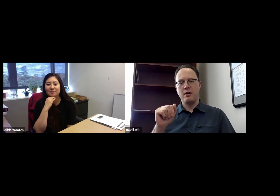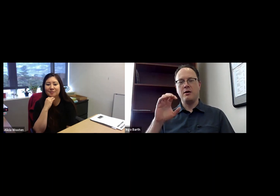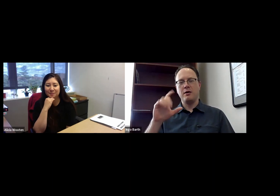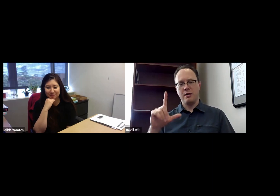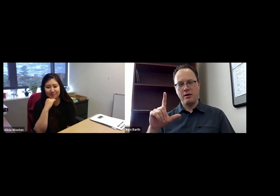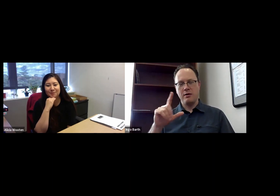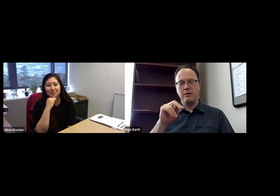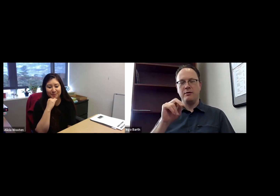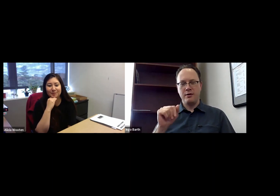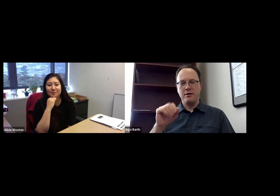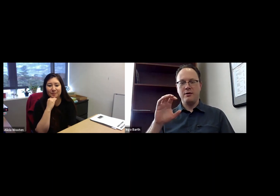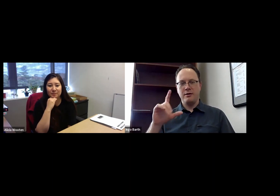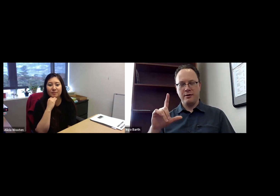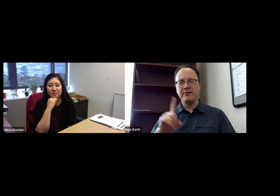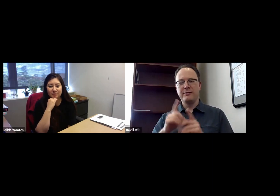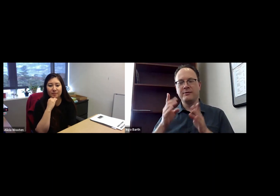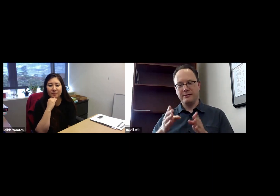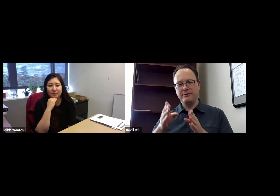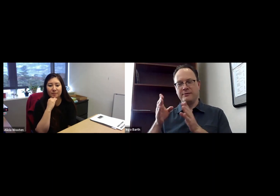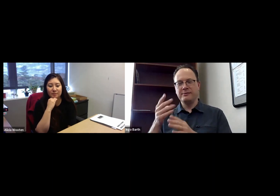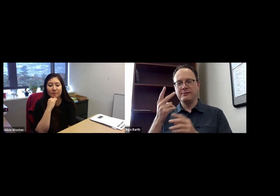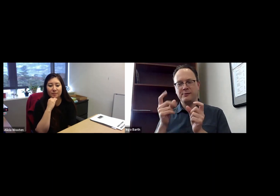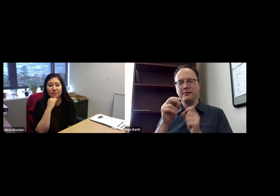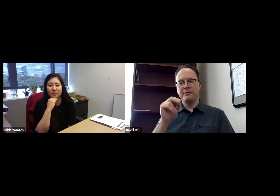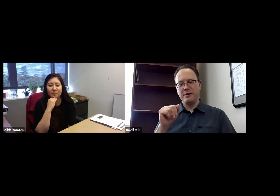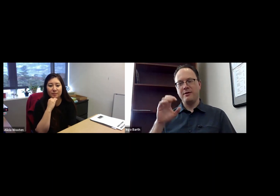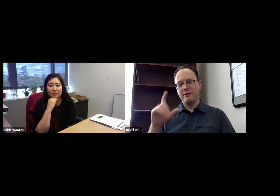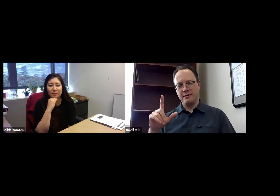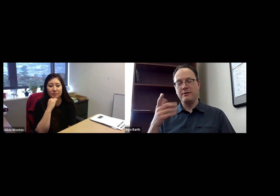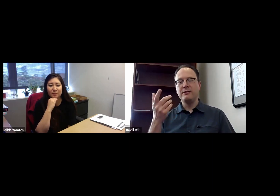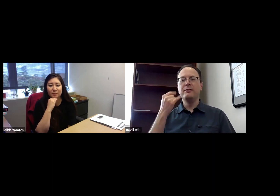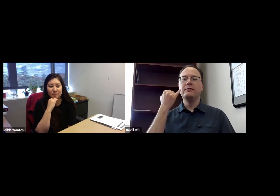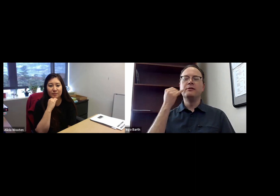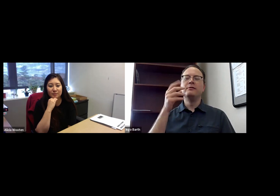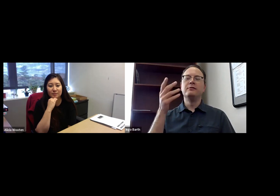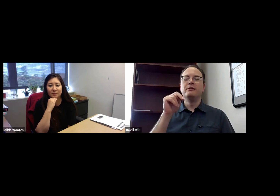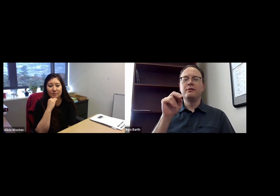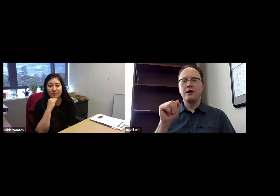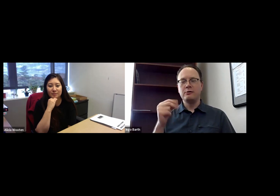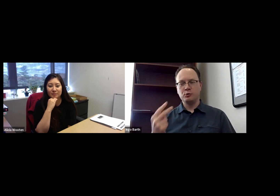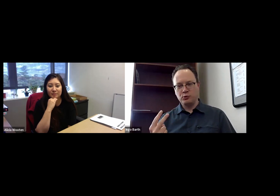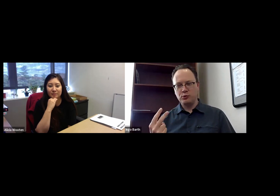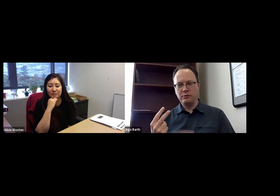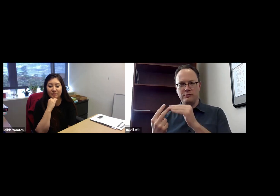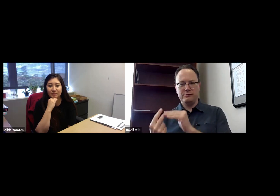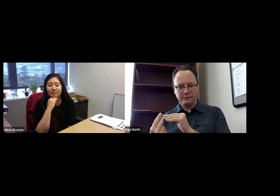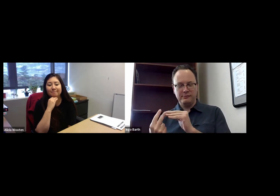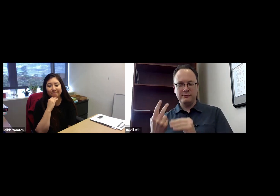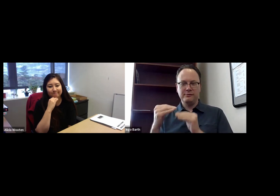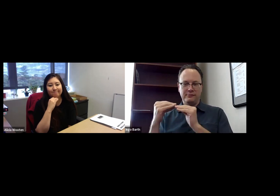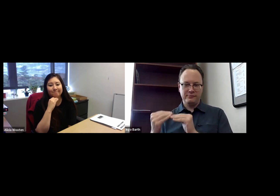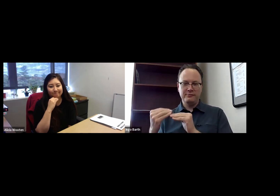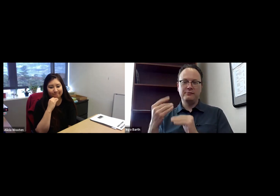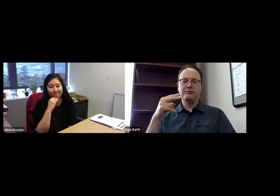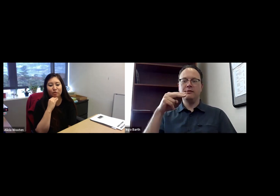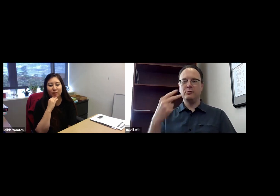means smaller, or so people do kind of make the part of the sign to mean